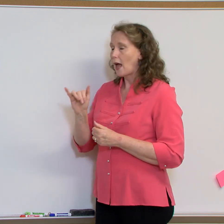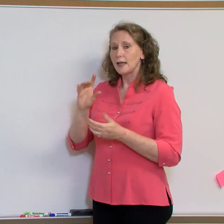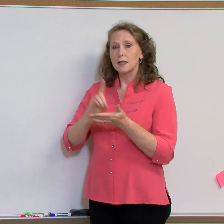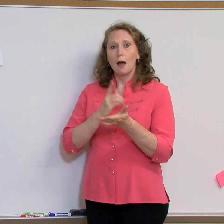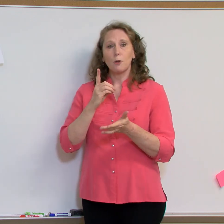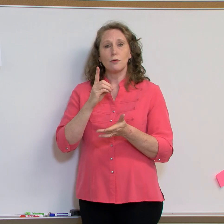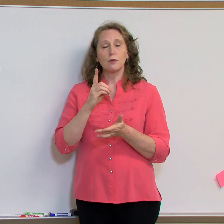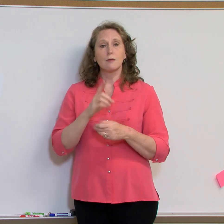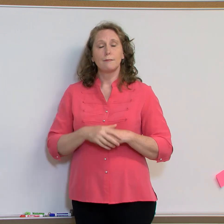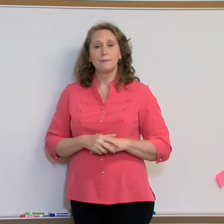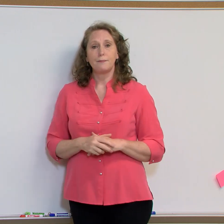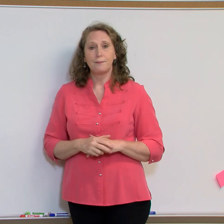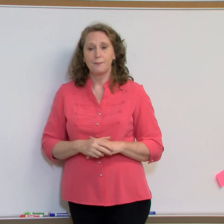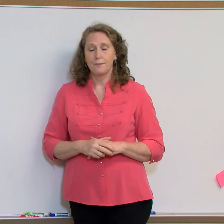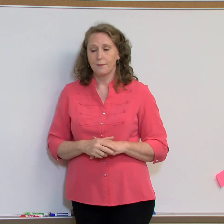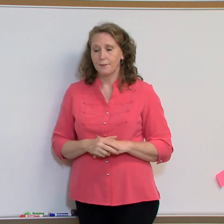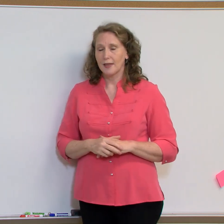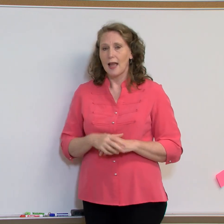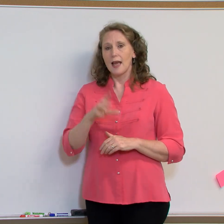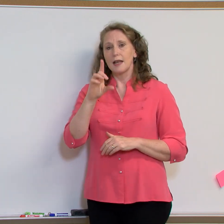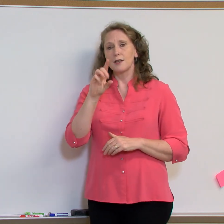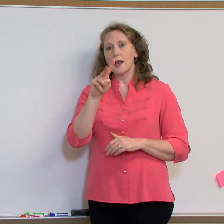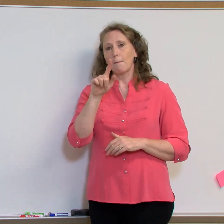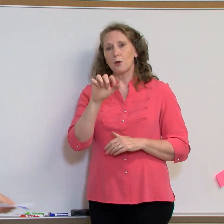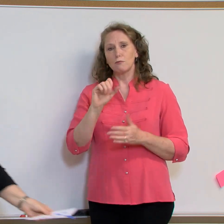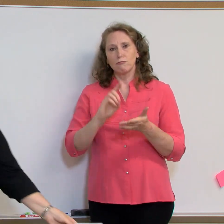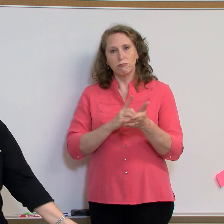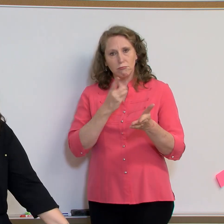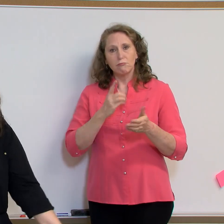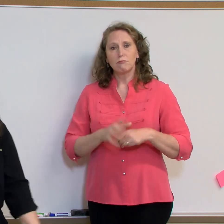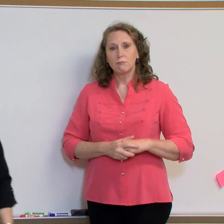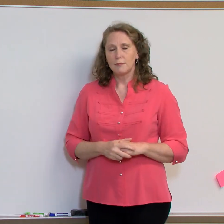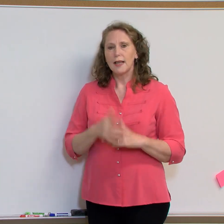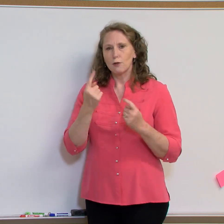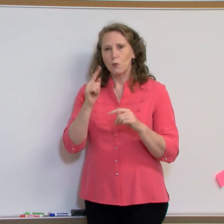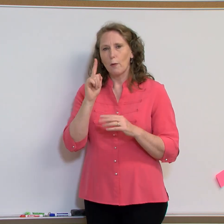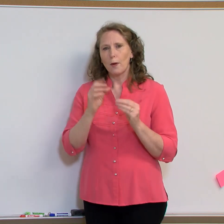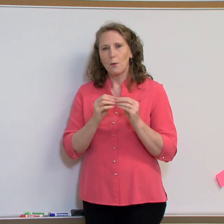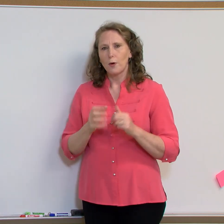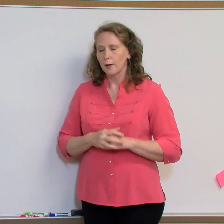doubles. Let's try one more.